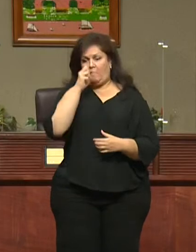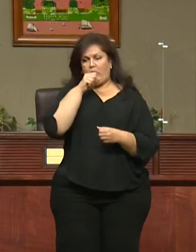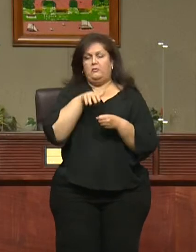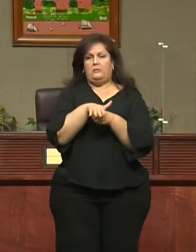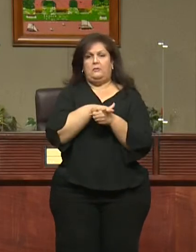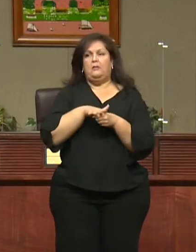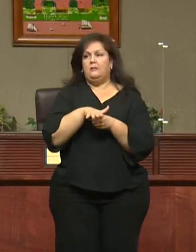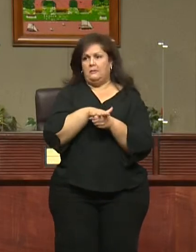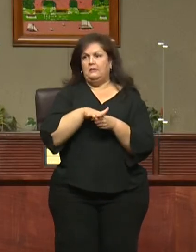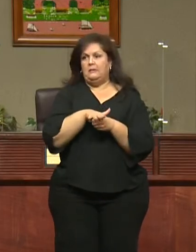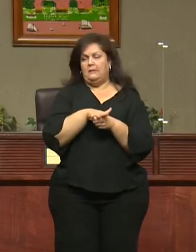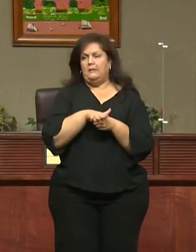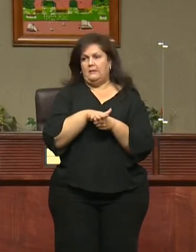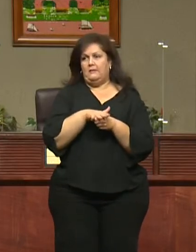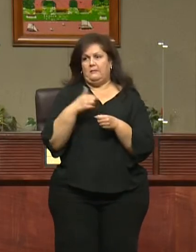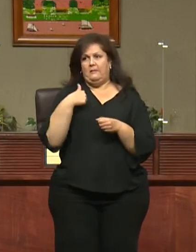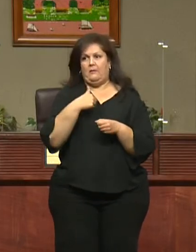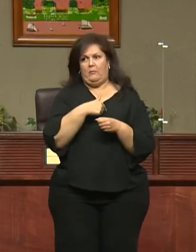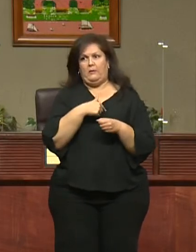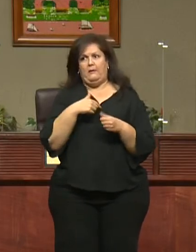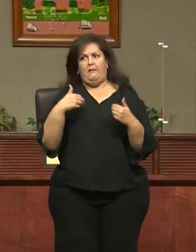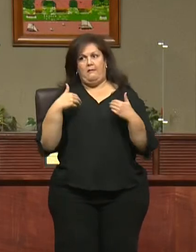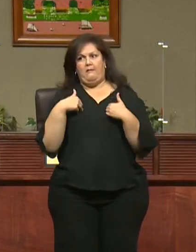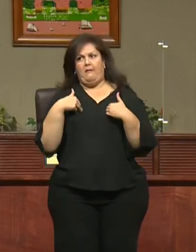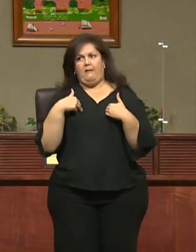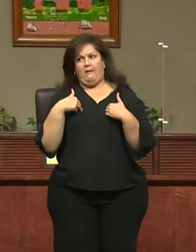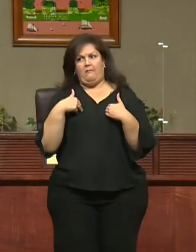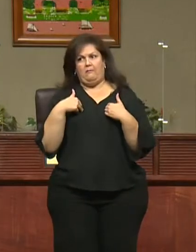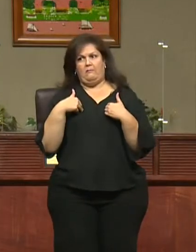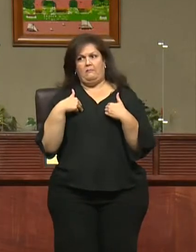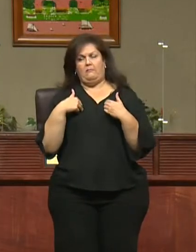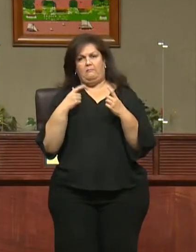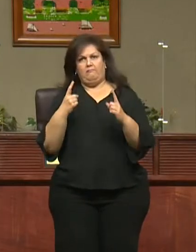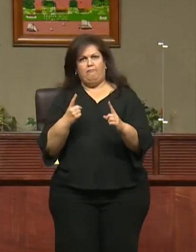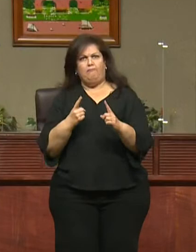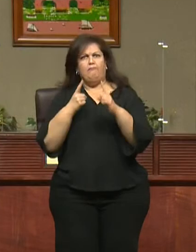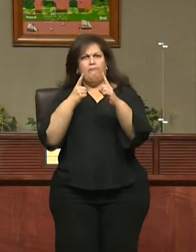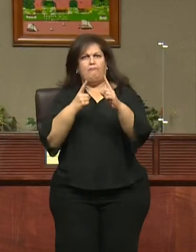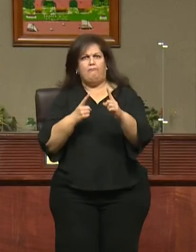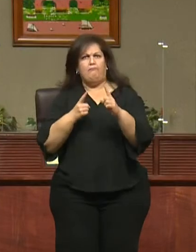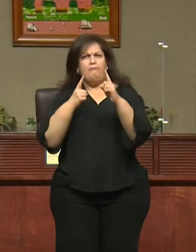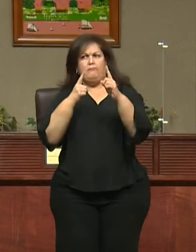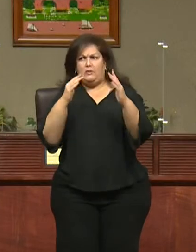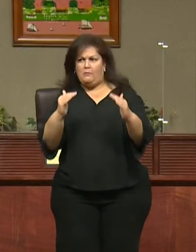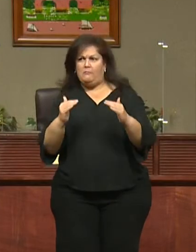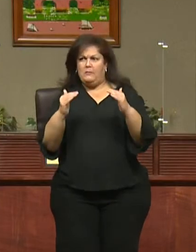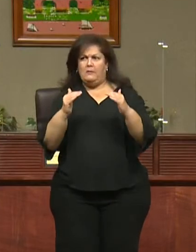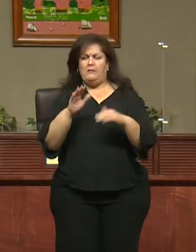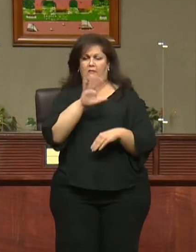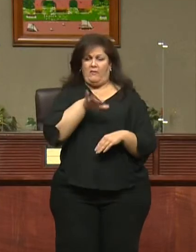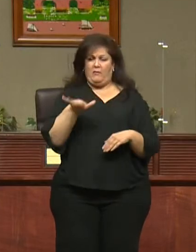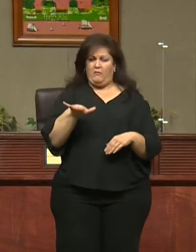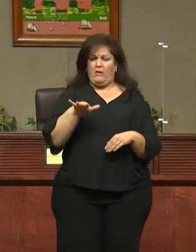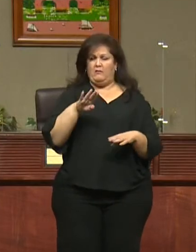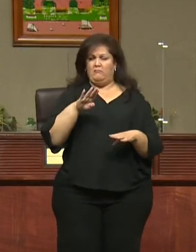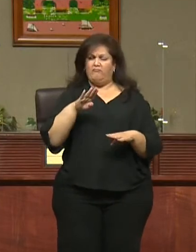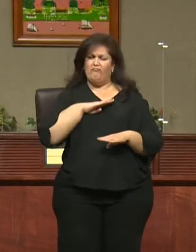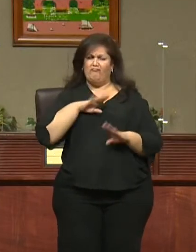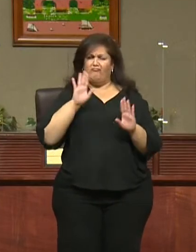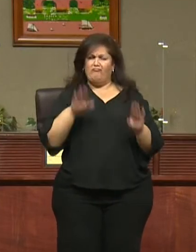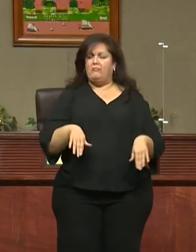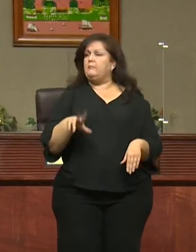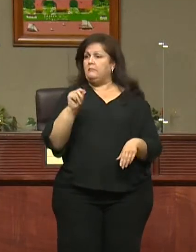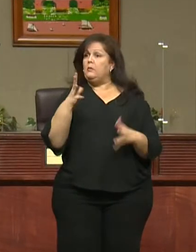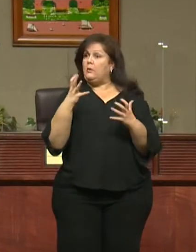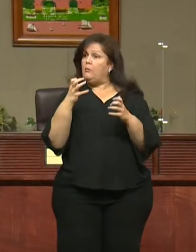County that we too continue to strive to get above the 55% where we are now, to